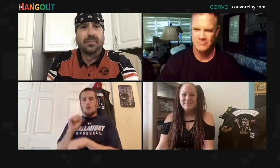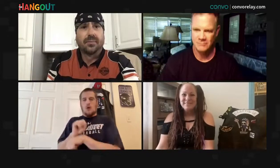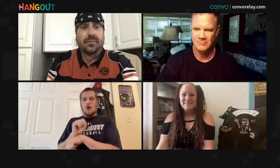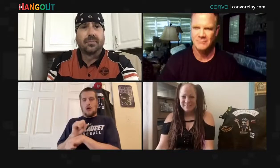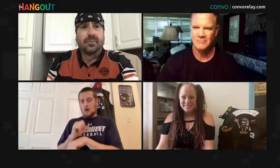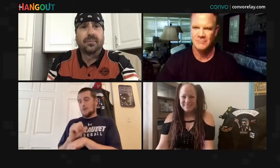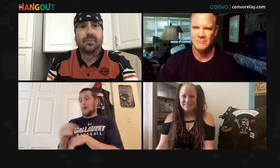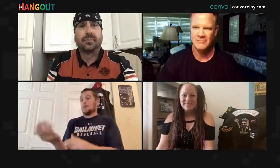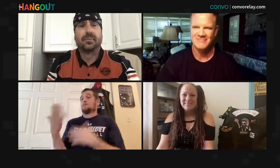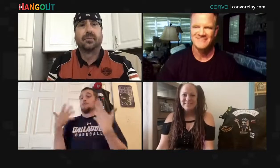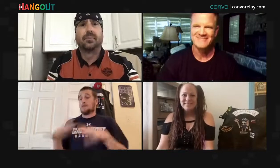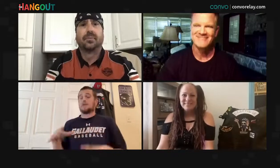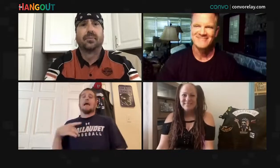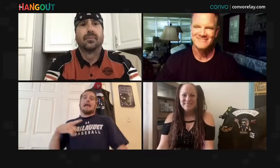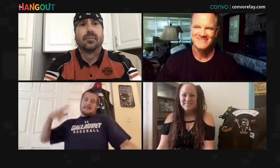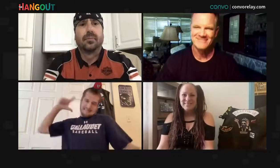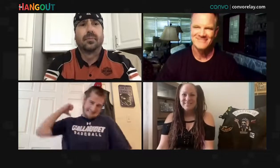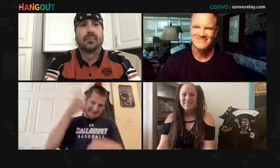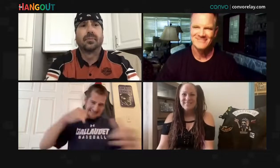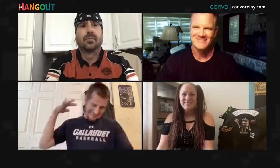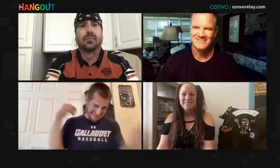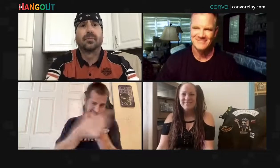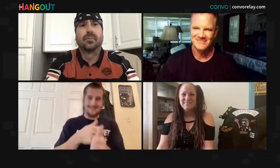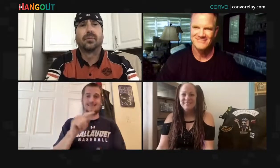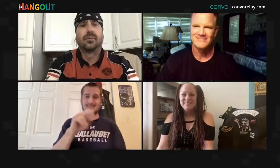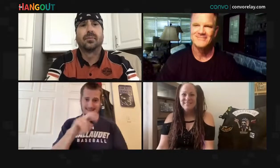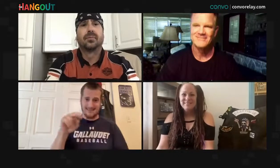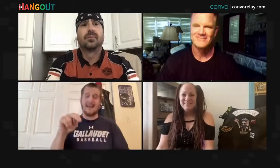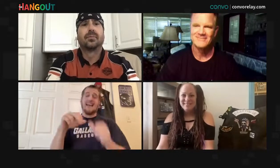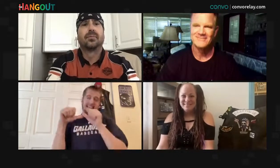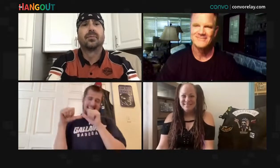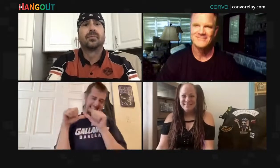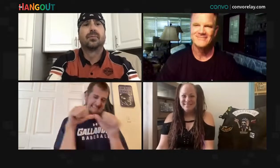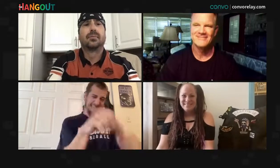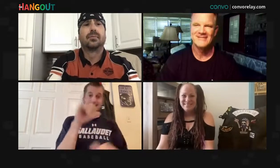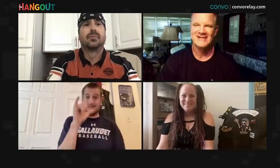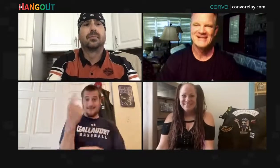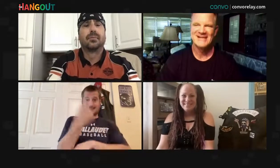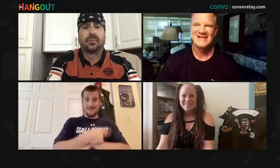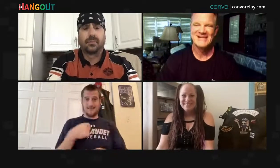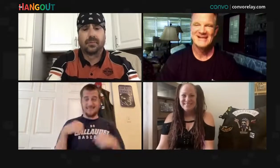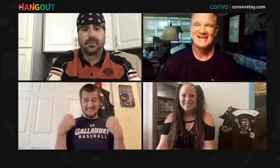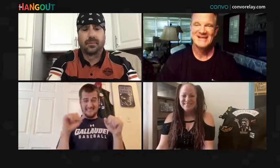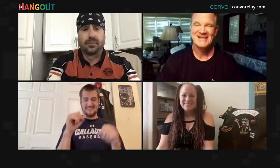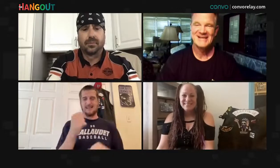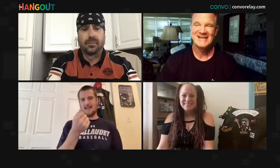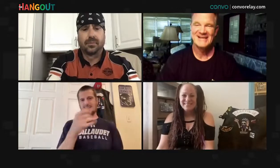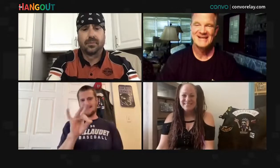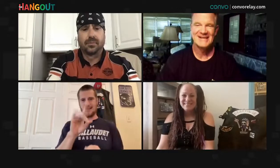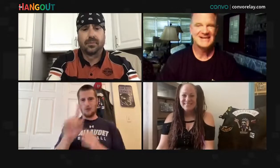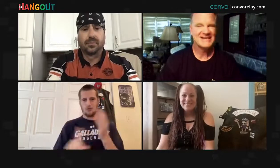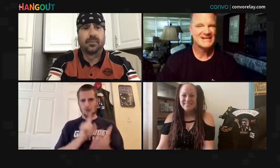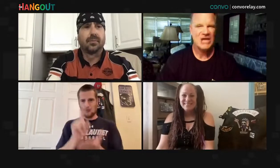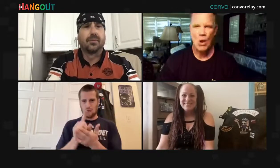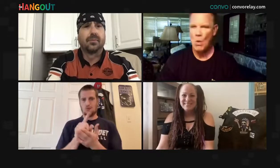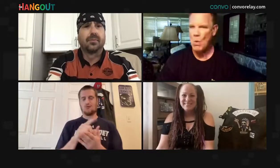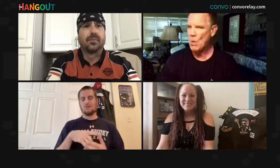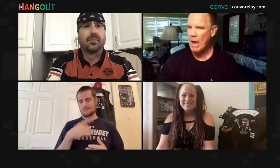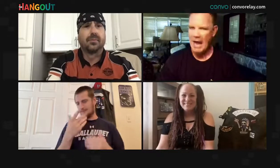and they kind of were out early. They had a head start. That morning I went to go catch up with them in Tennessee that day. So I rode